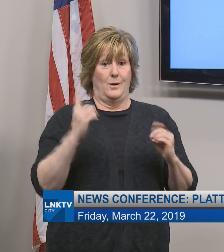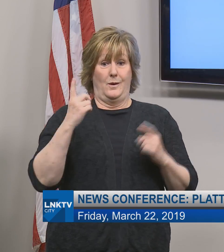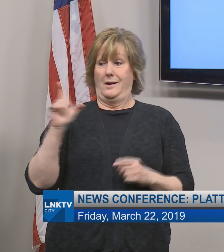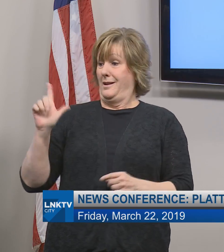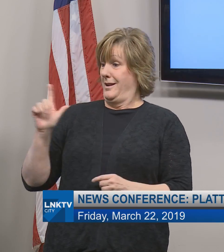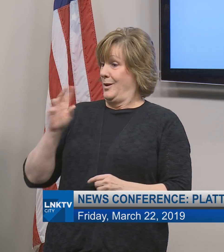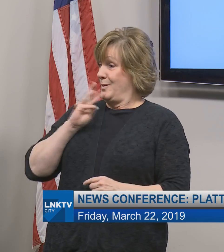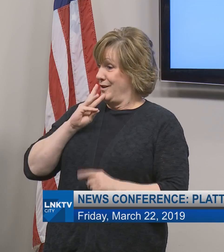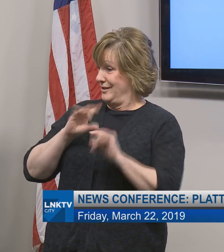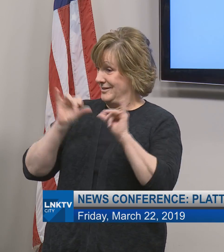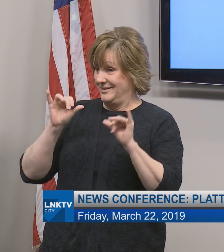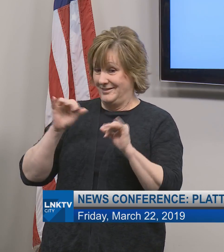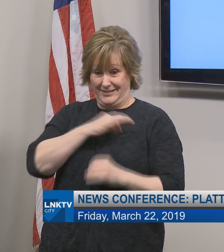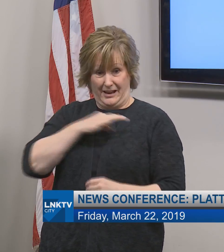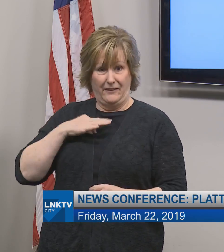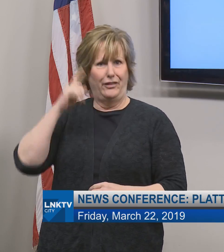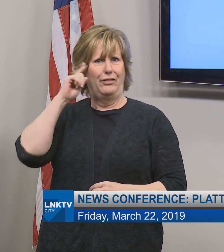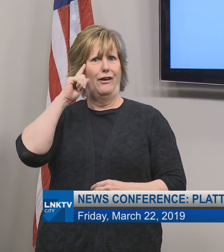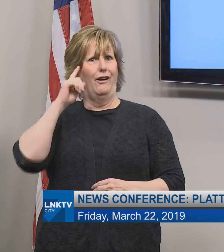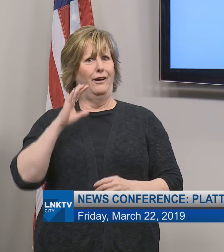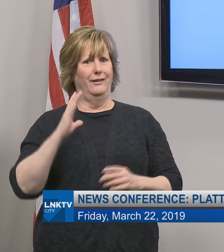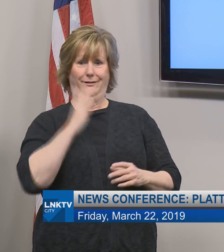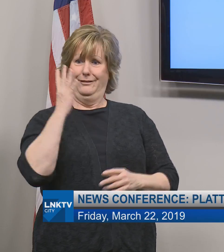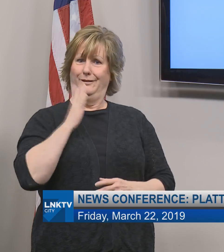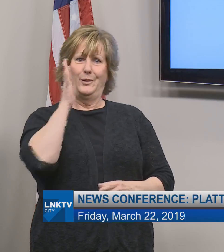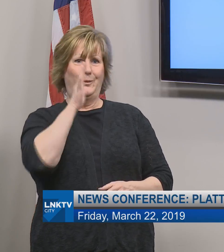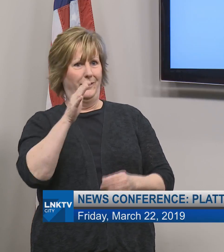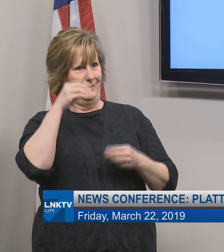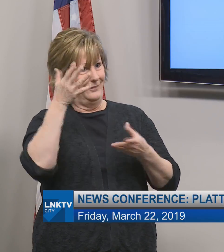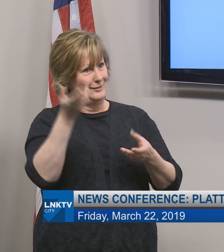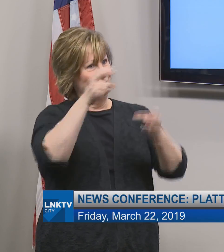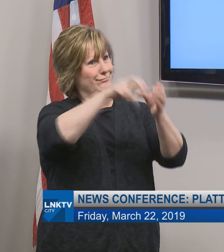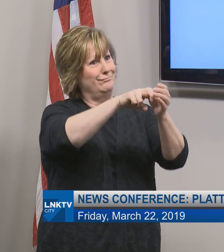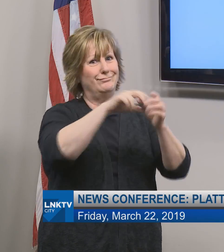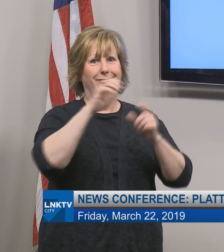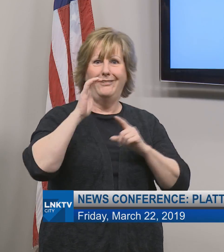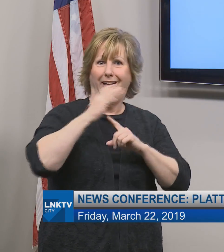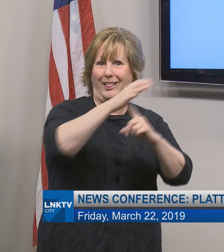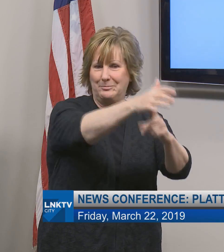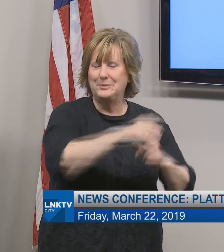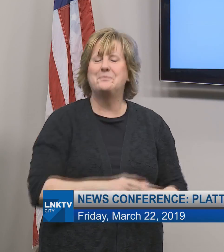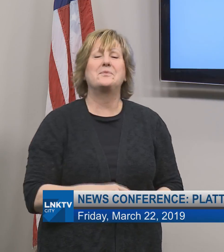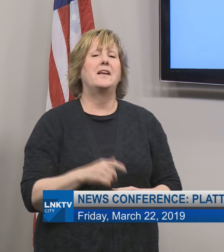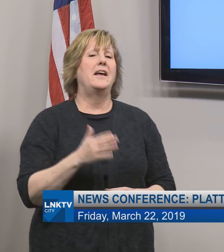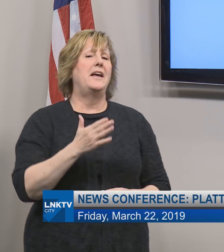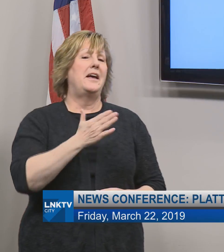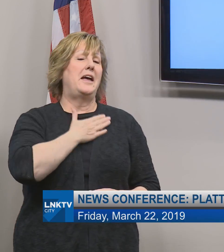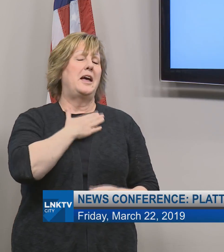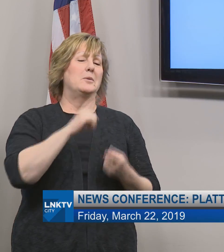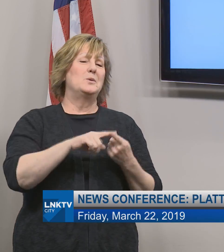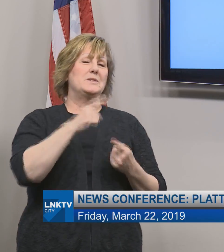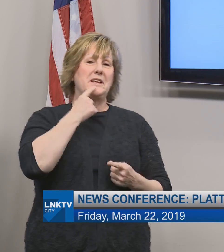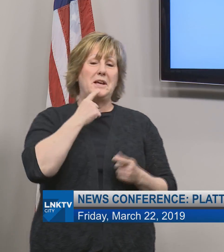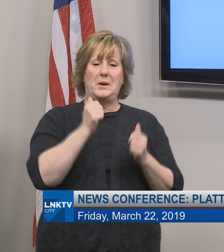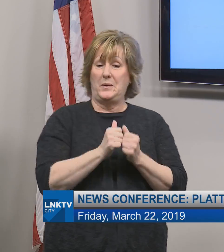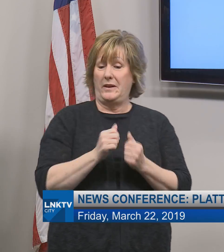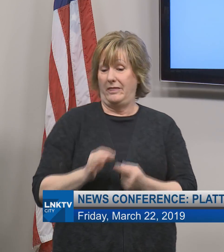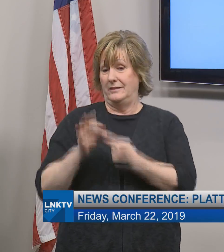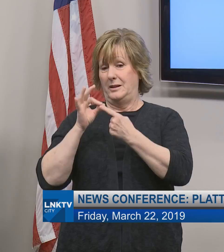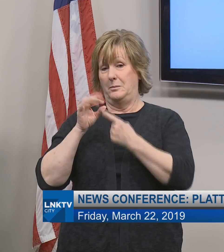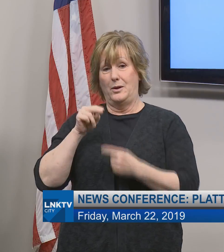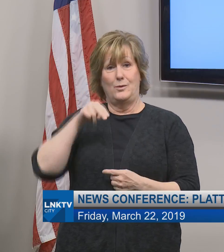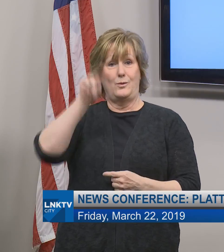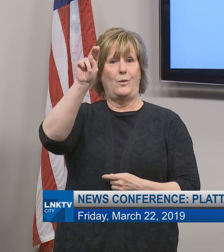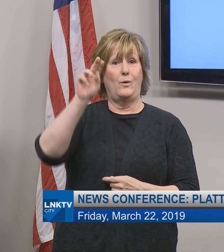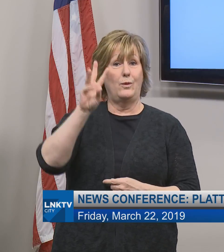Water staff ever thought when they took the job with Lincoln Water that they'd be flying in helicopters. I'm pleased to say that with exception of the